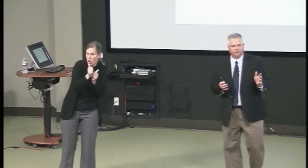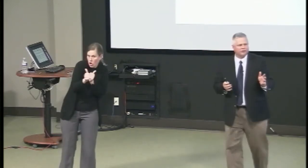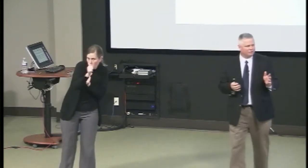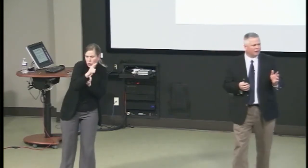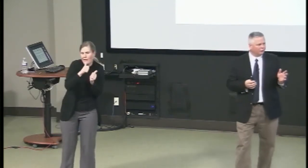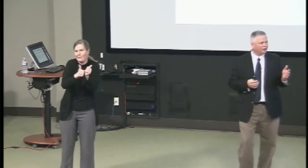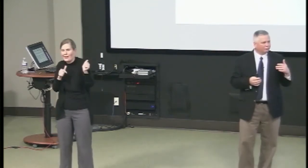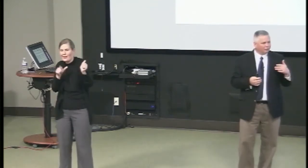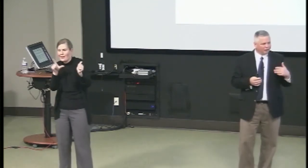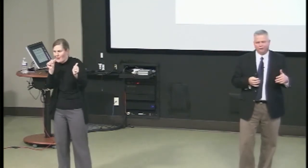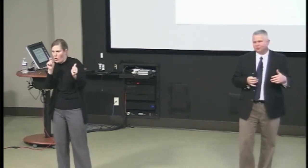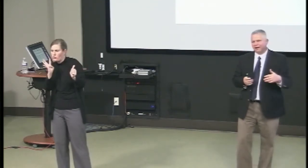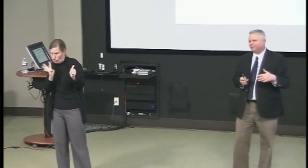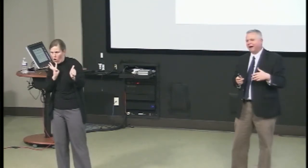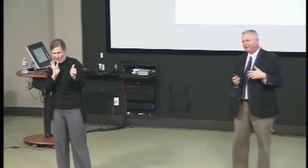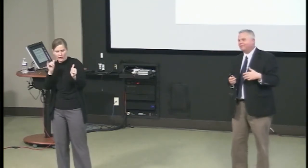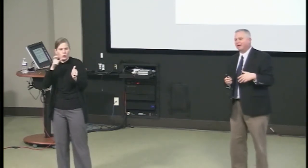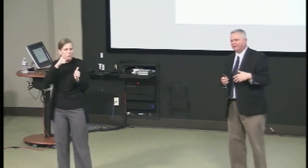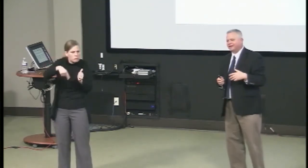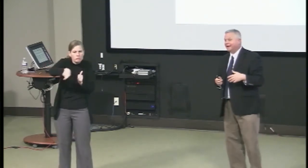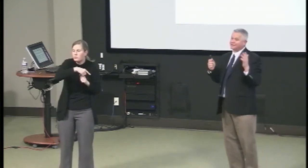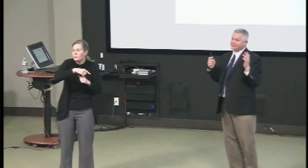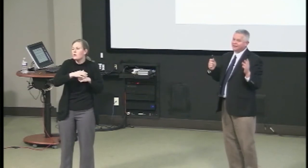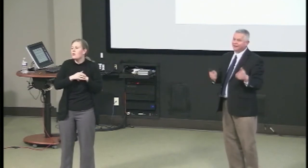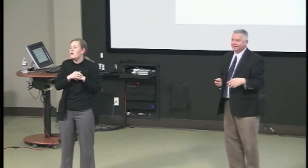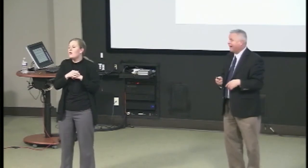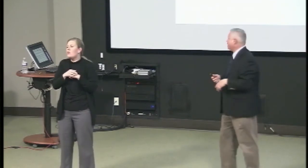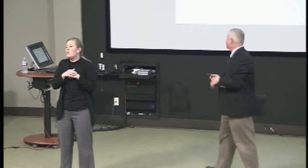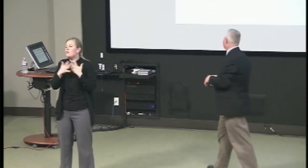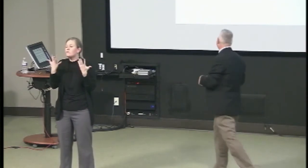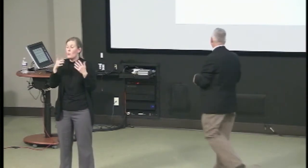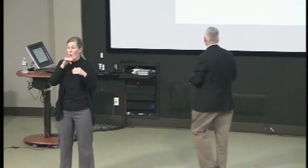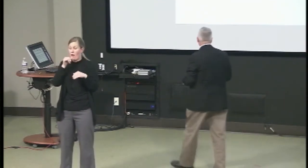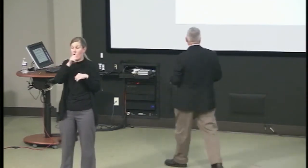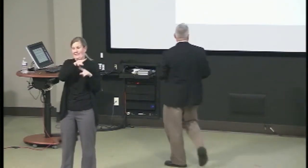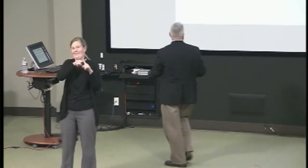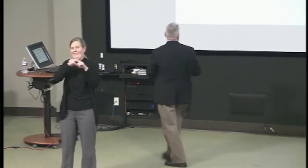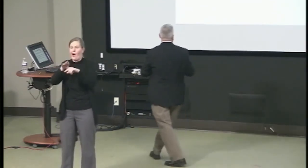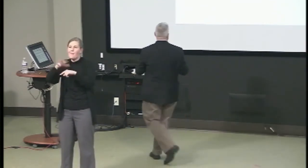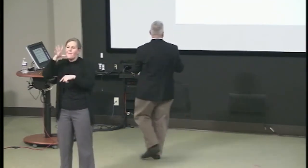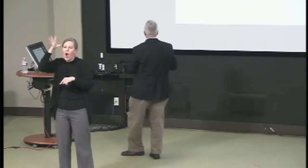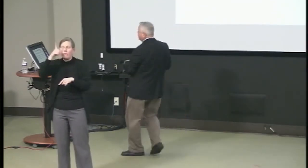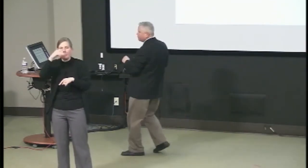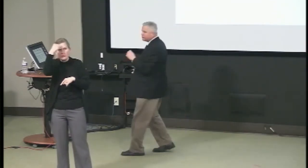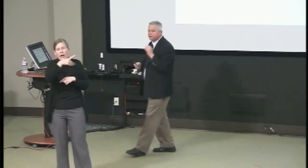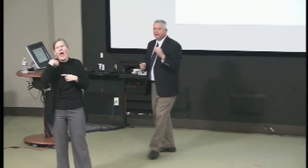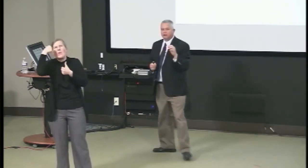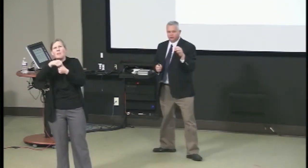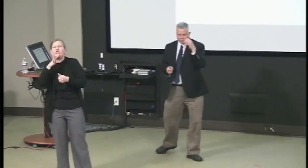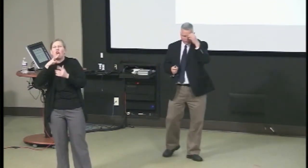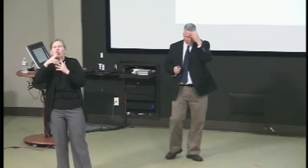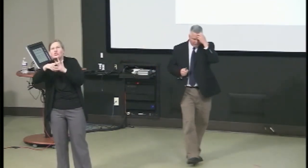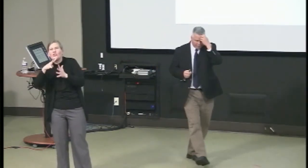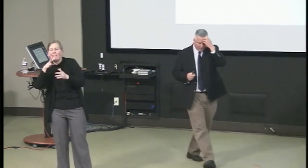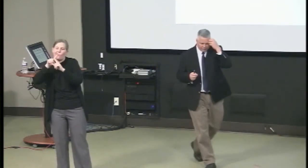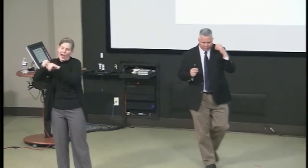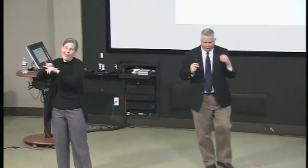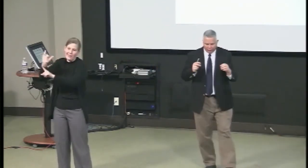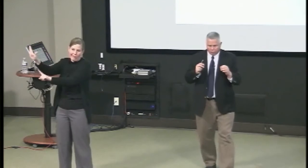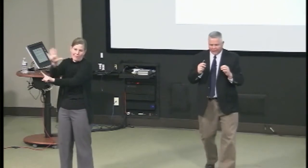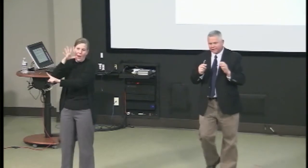late talkers, even though retrospective parent memory data is not optimal. And there is a literature